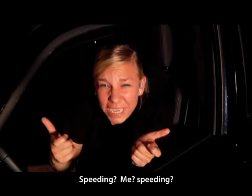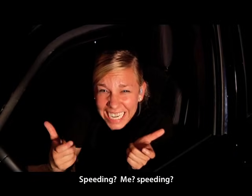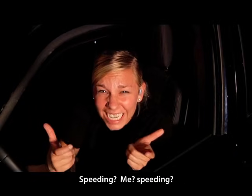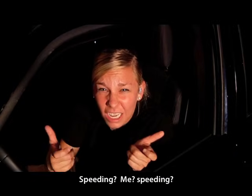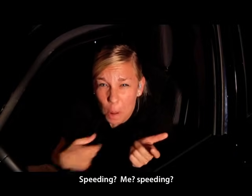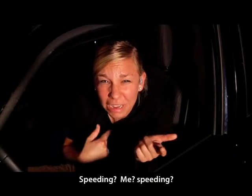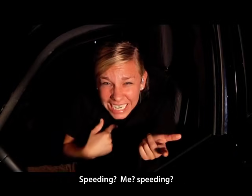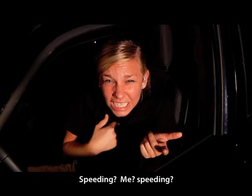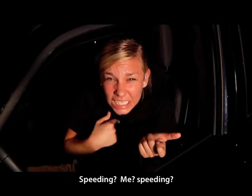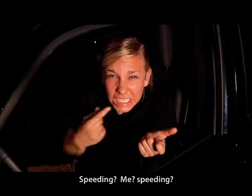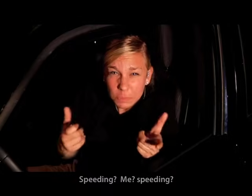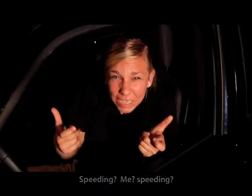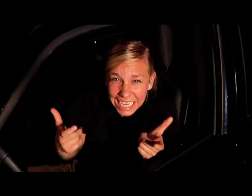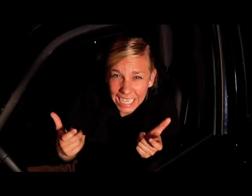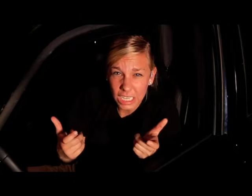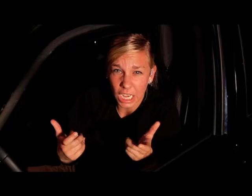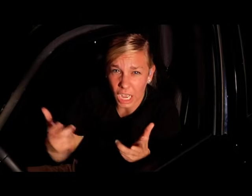Speedy! Me? Speedy!